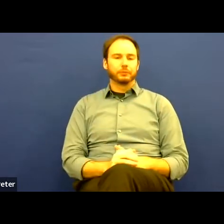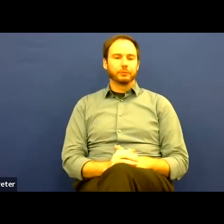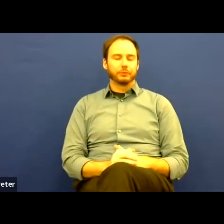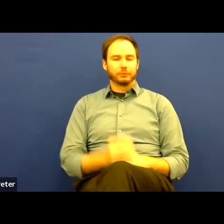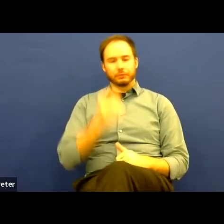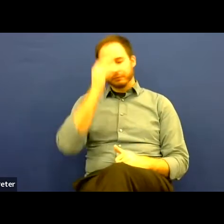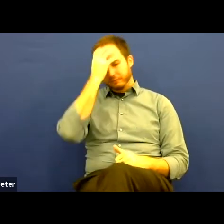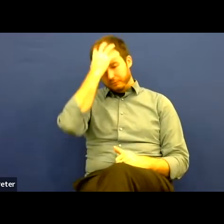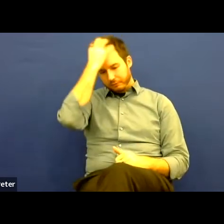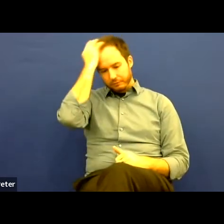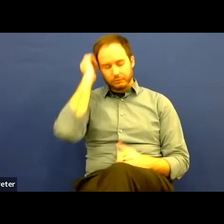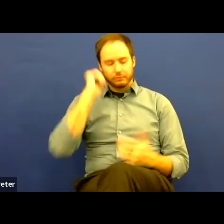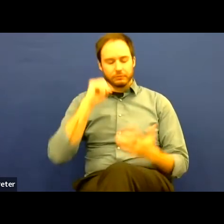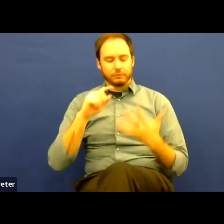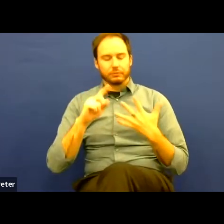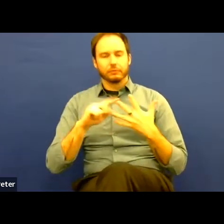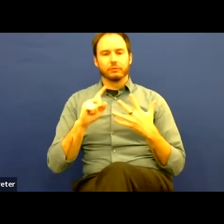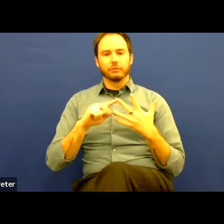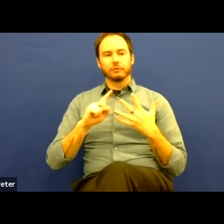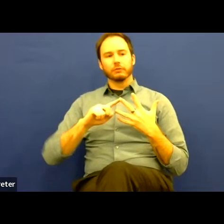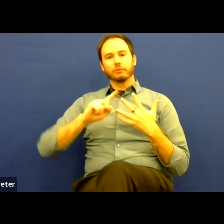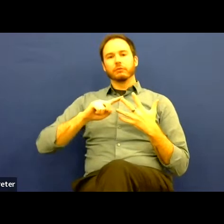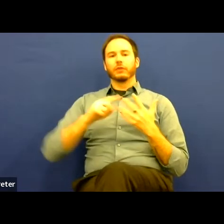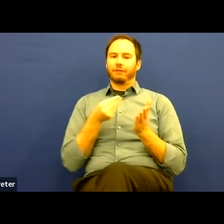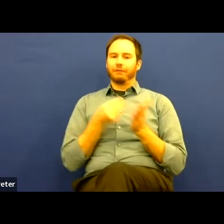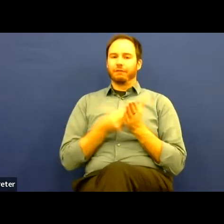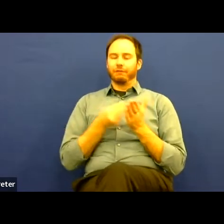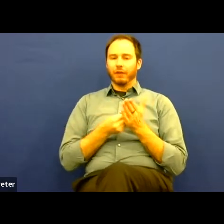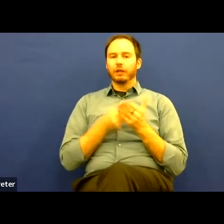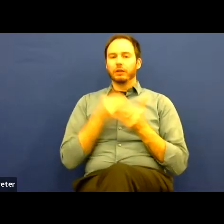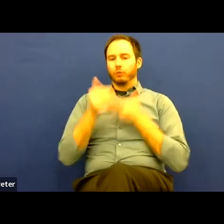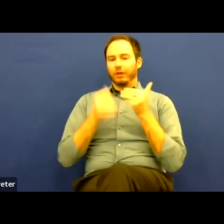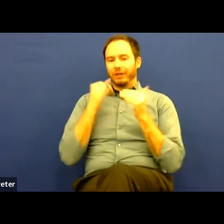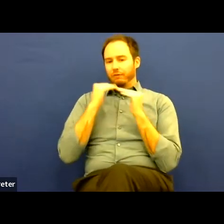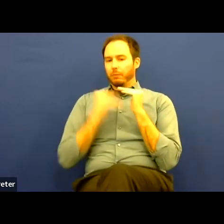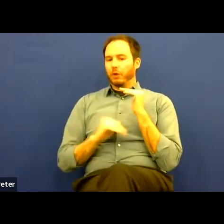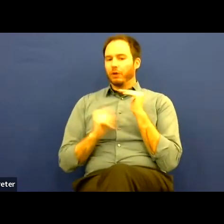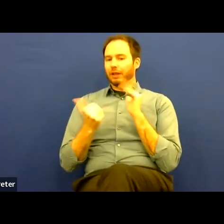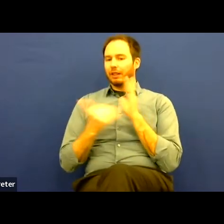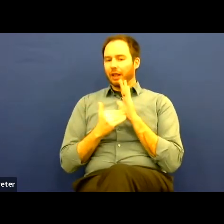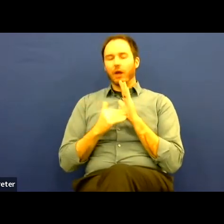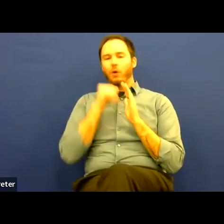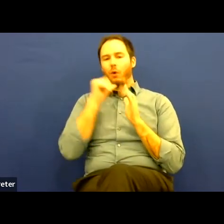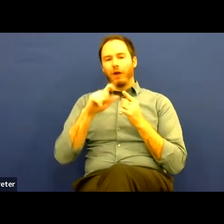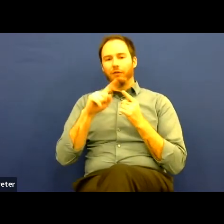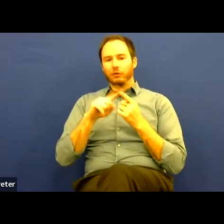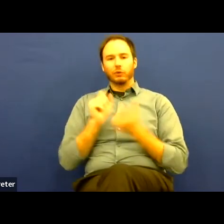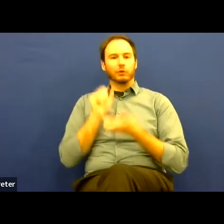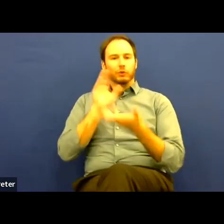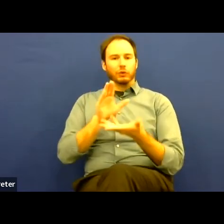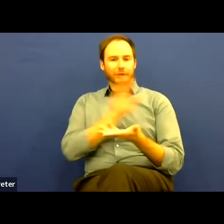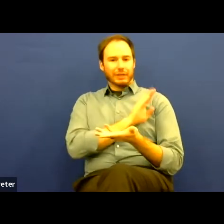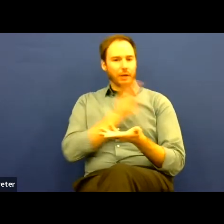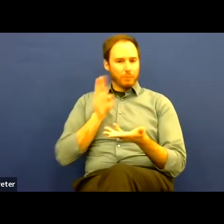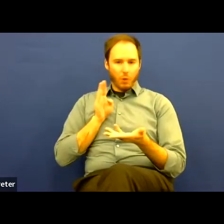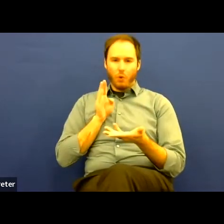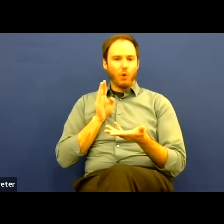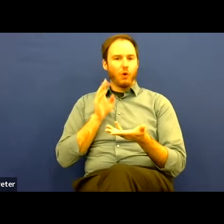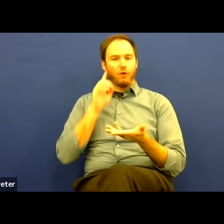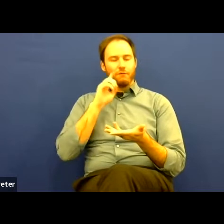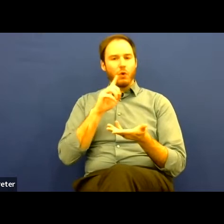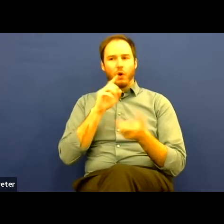So per our funding procedure, if it's below $10,000, it doesn't need to come in front of the town board for